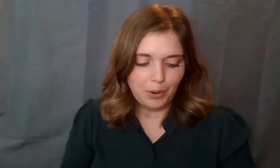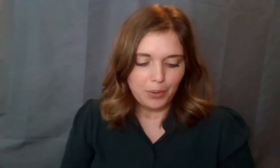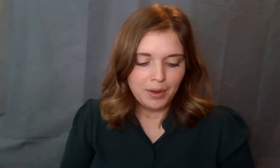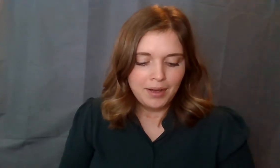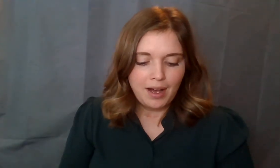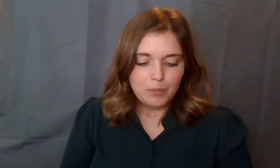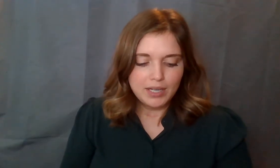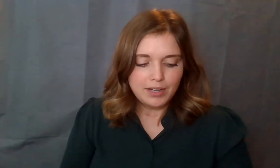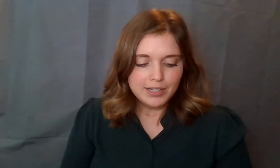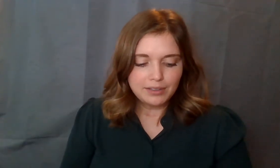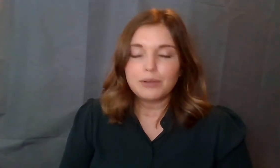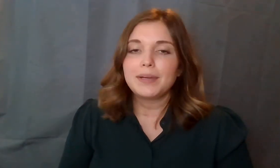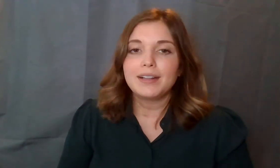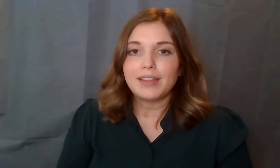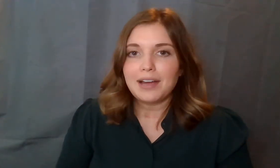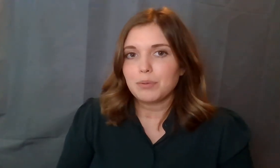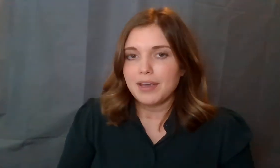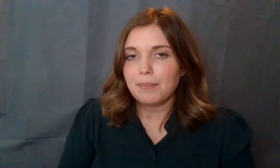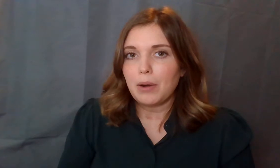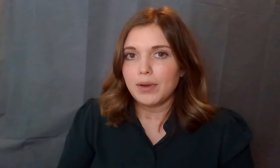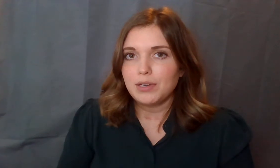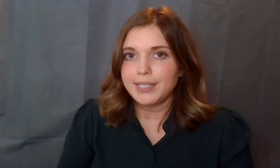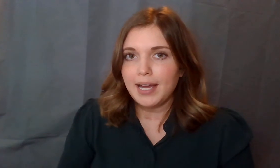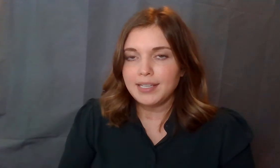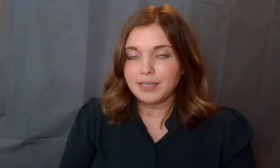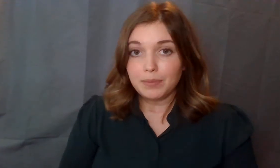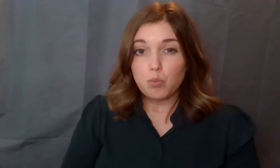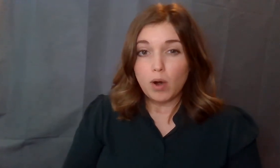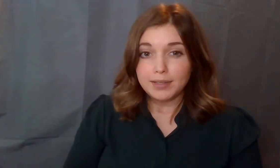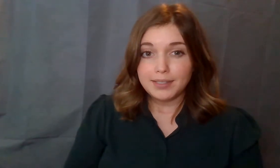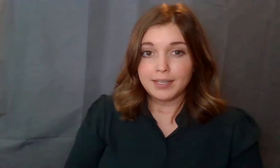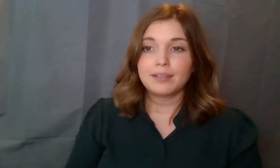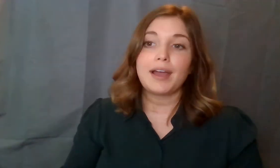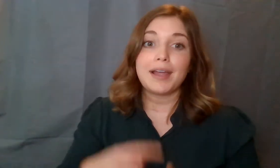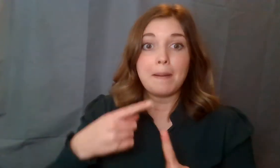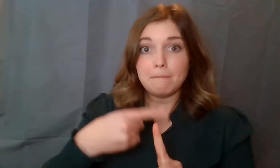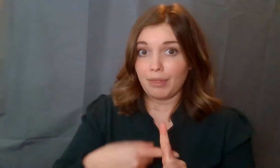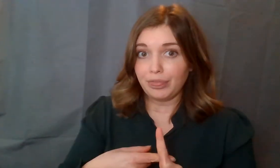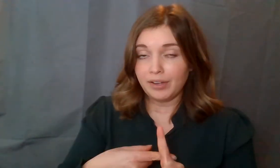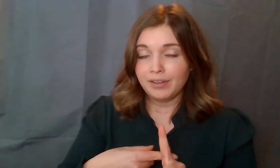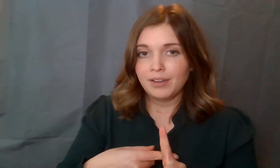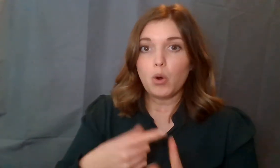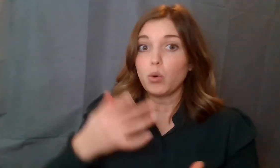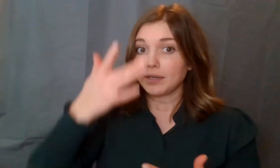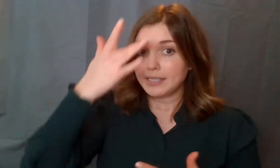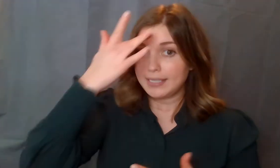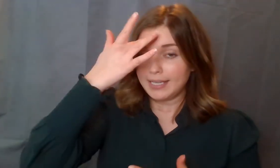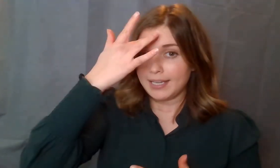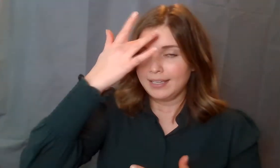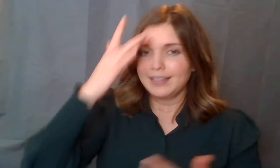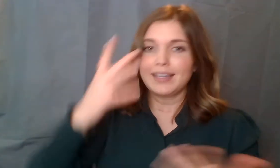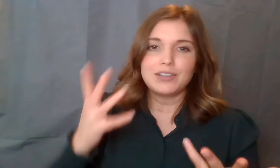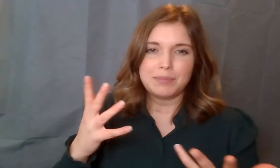So we had talked a little bit last week about when you sign something once, like month or sick, that just